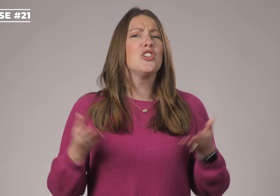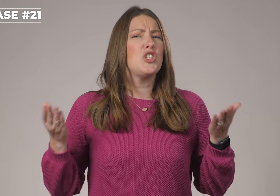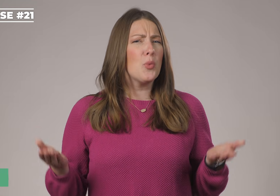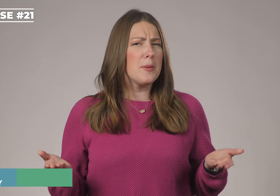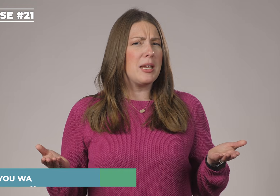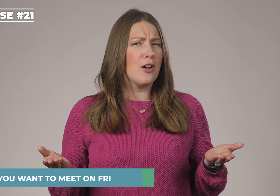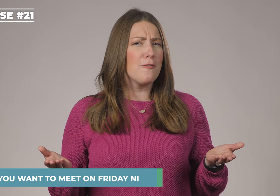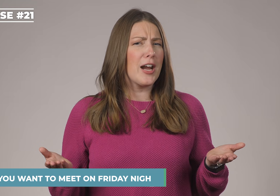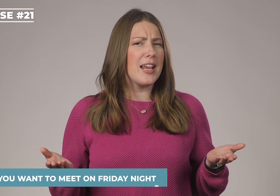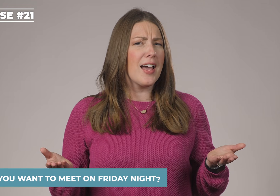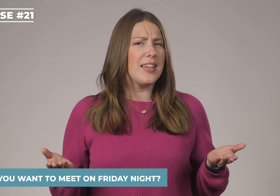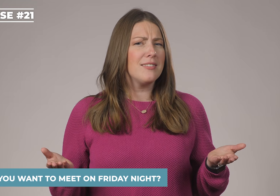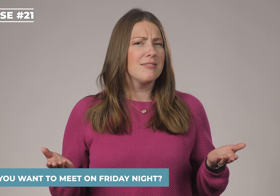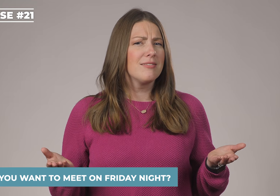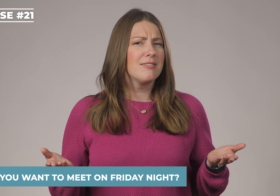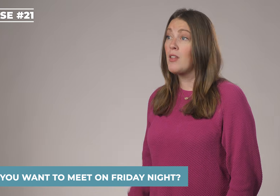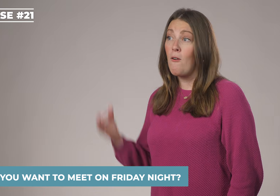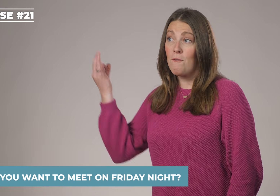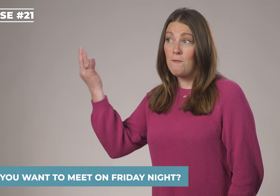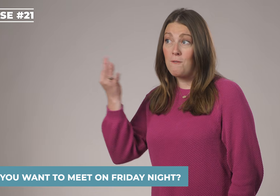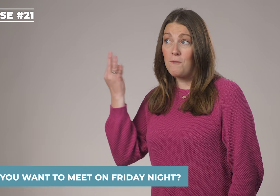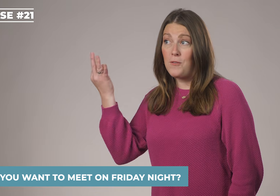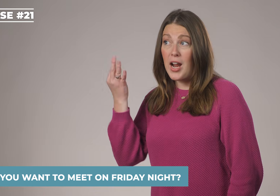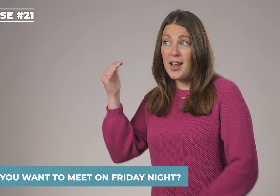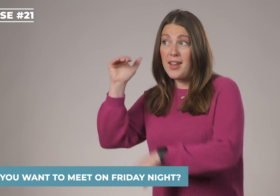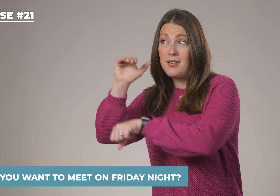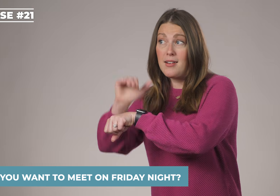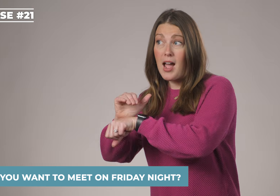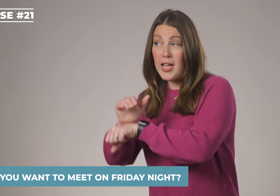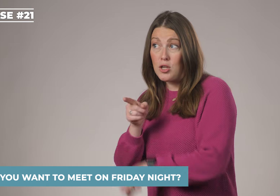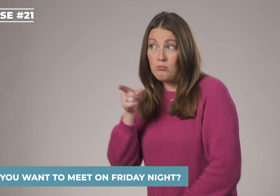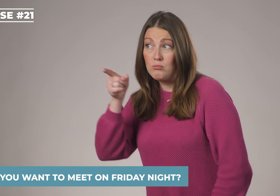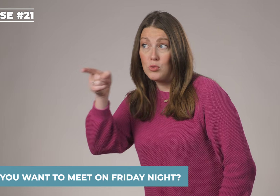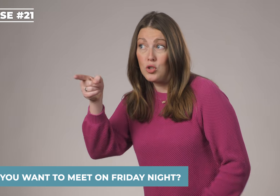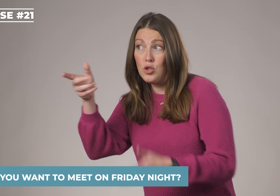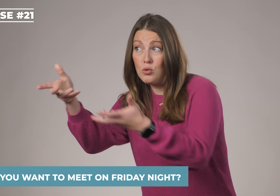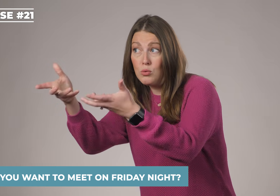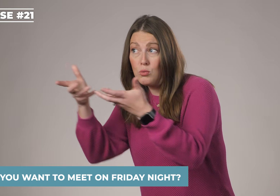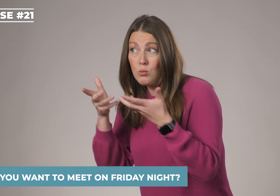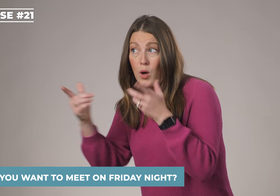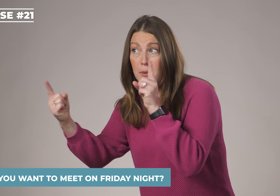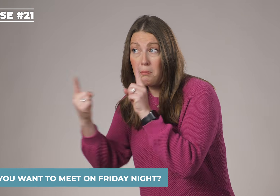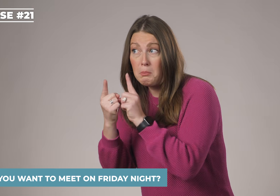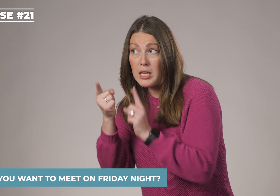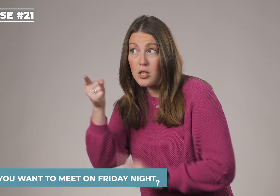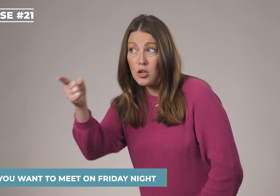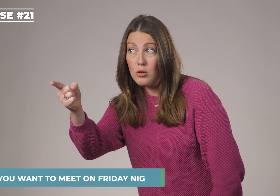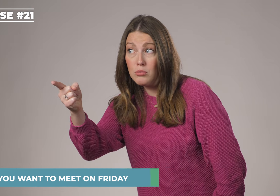Do you want to meet on Friday night? Friday night, you want meet you?